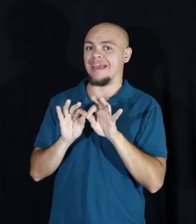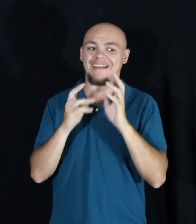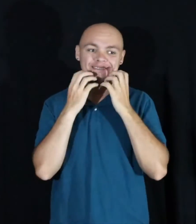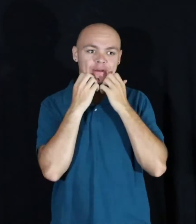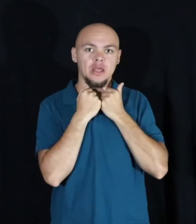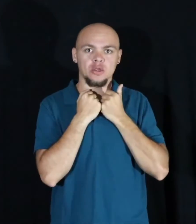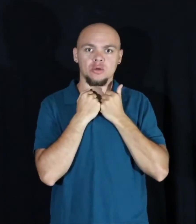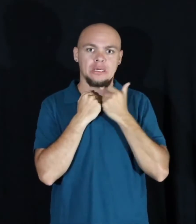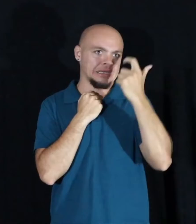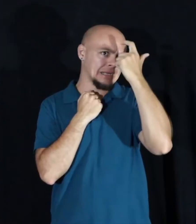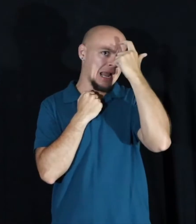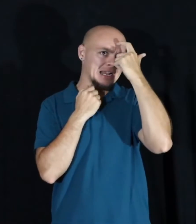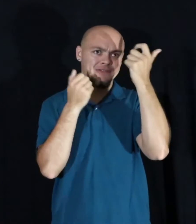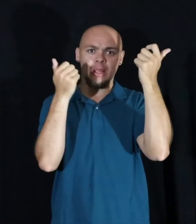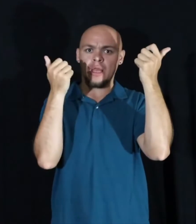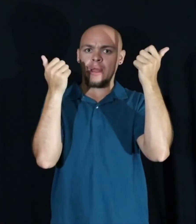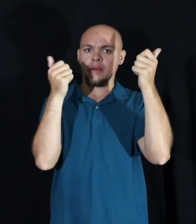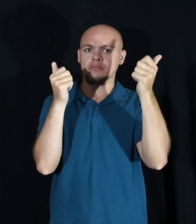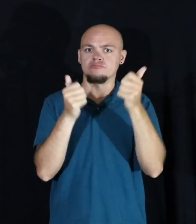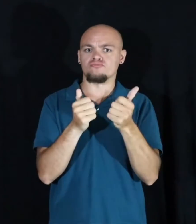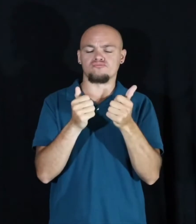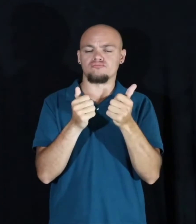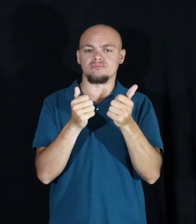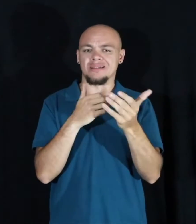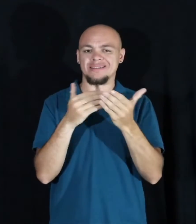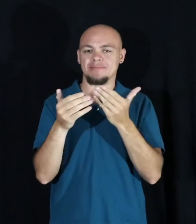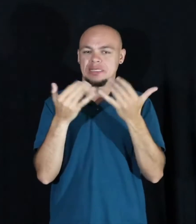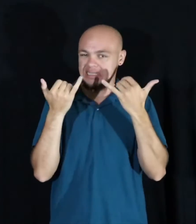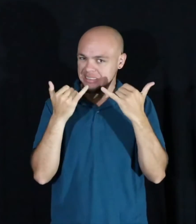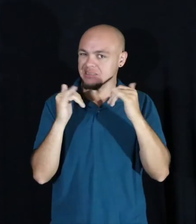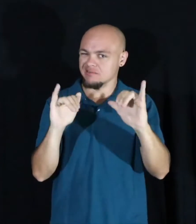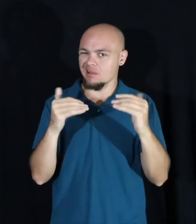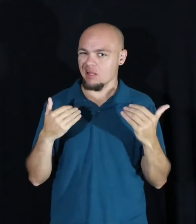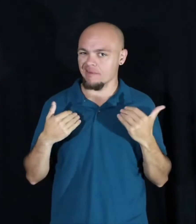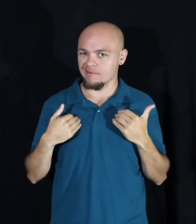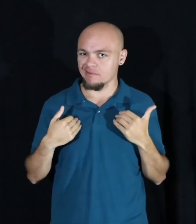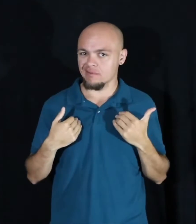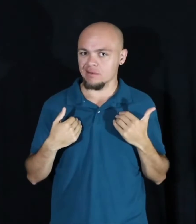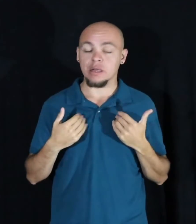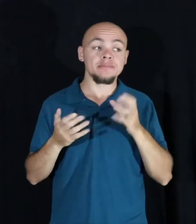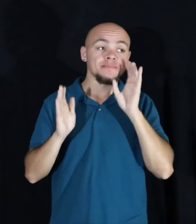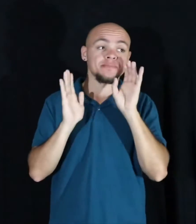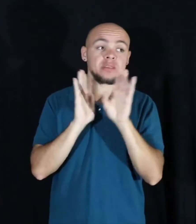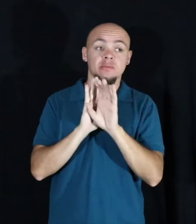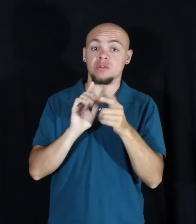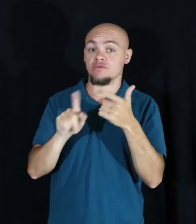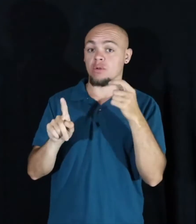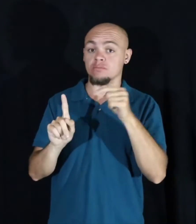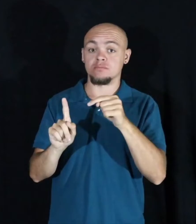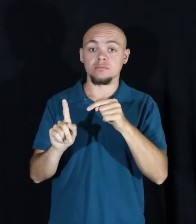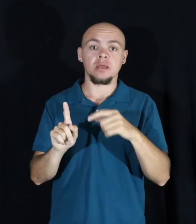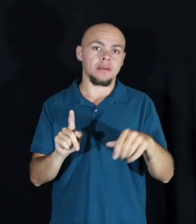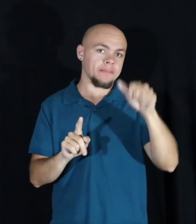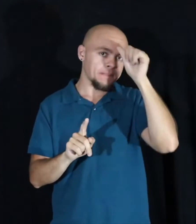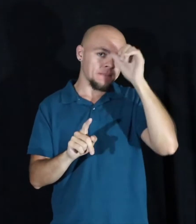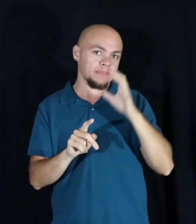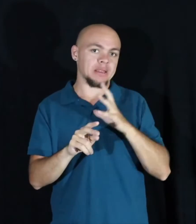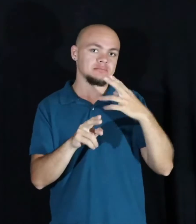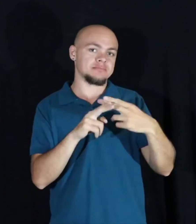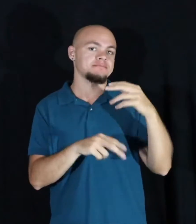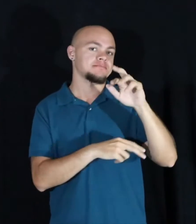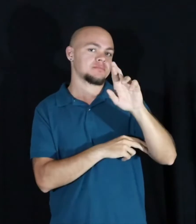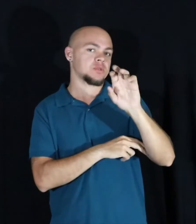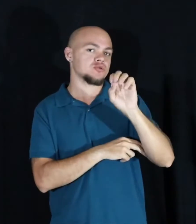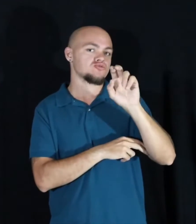as our cognitive abilities start to falter. This image was created from a gentleman named Ron, who was sitting in my